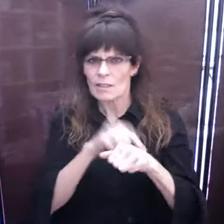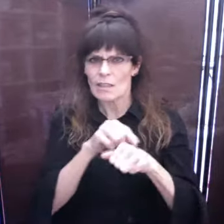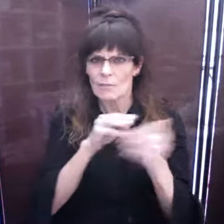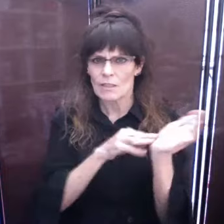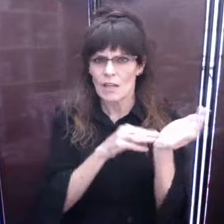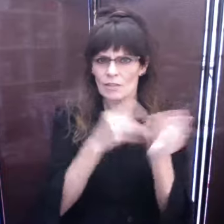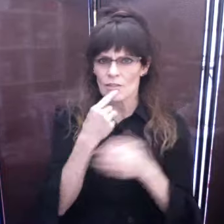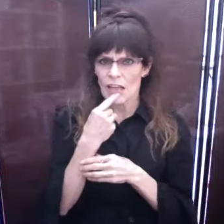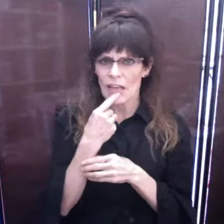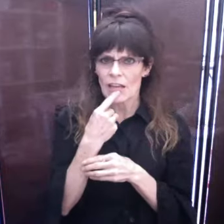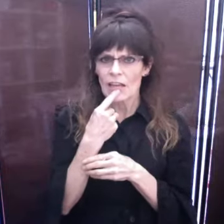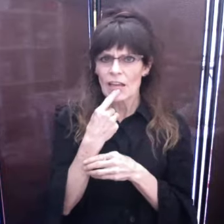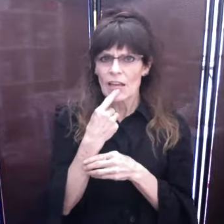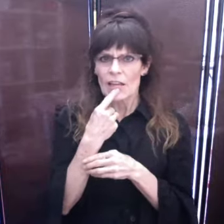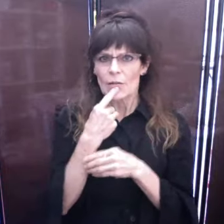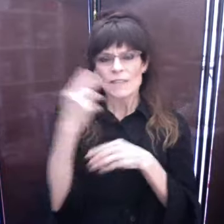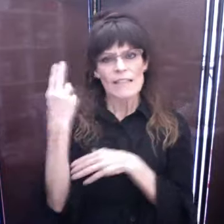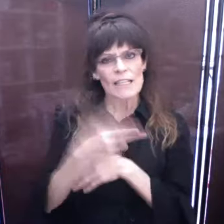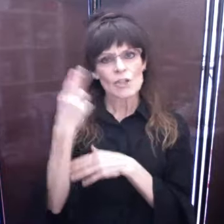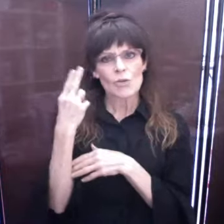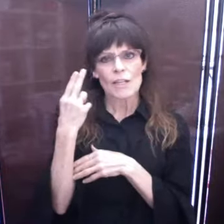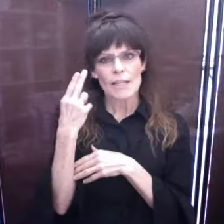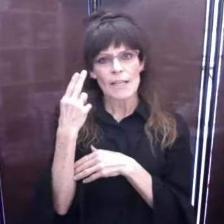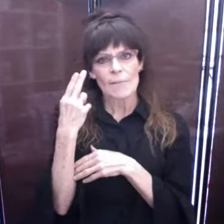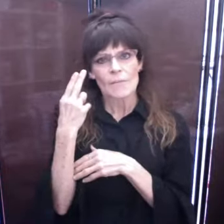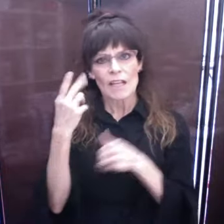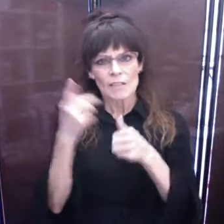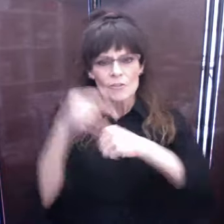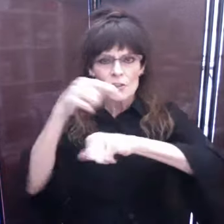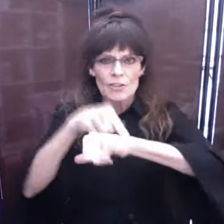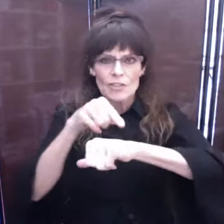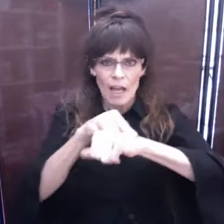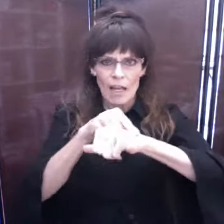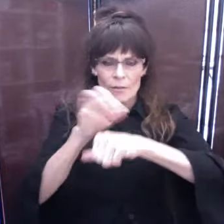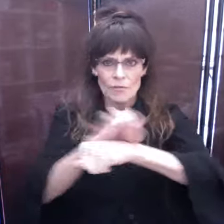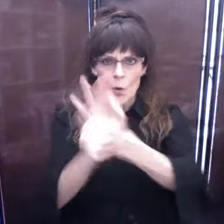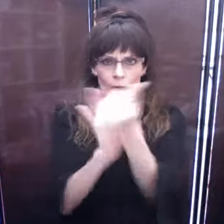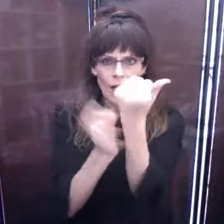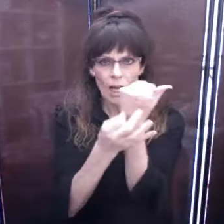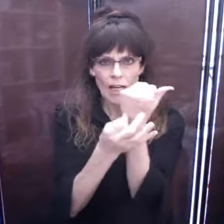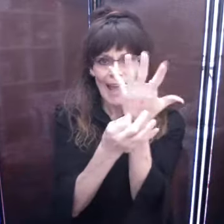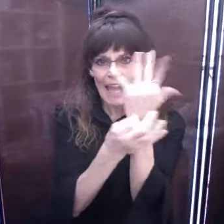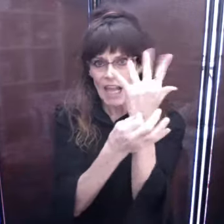was groundbreaking and history had been made with the surgical repair. Anyway, so he comes to my bedside, and I'm just